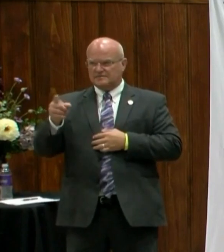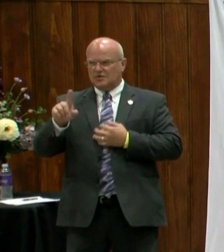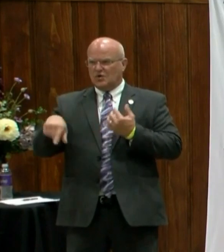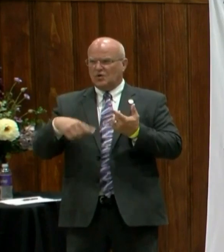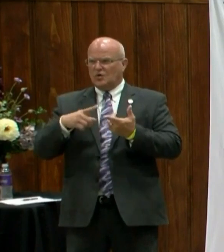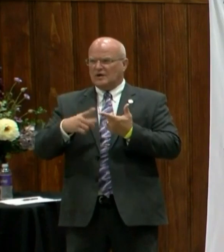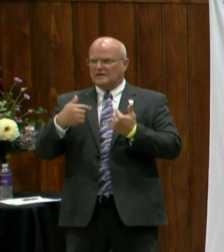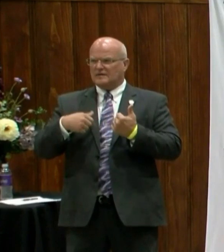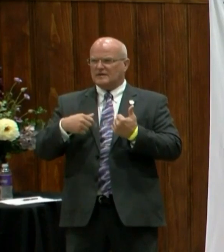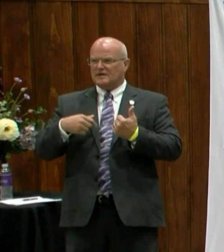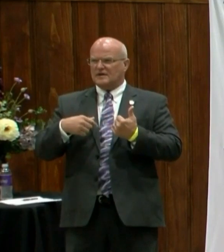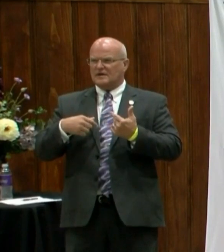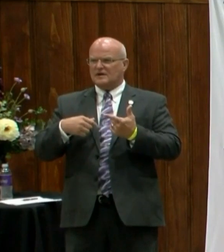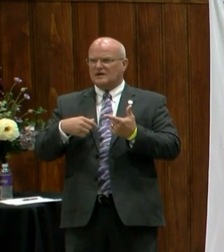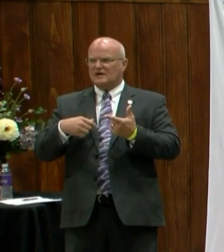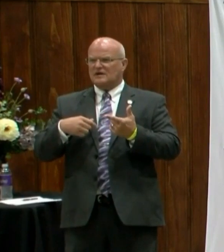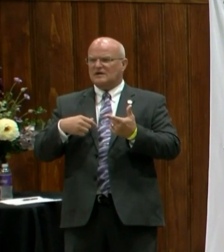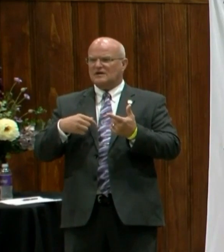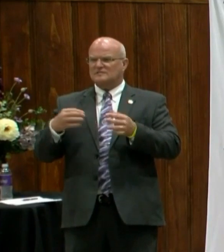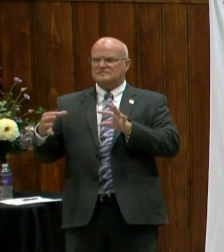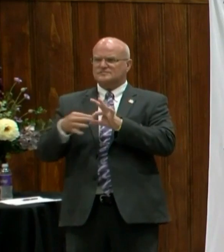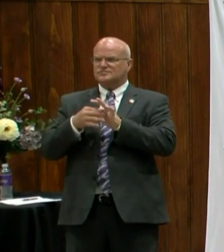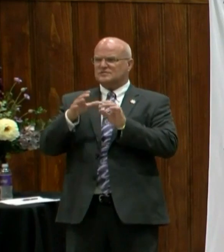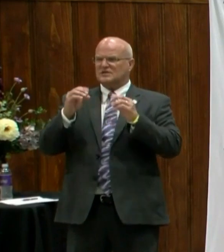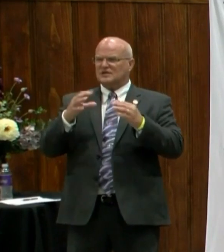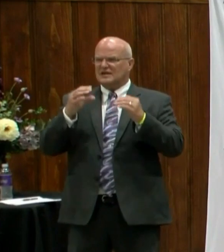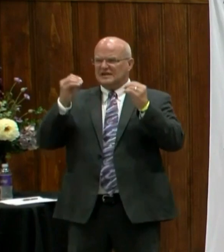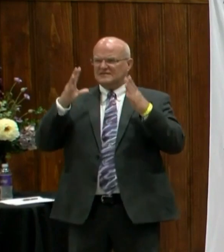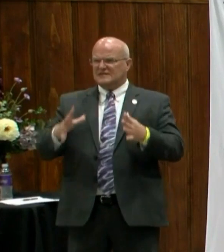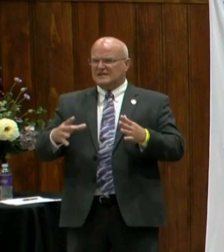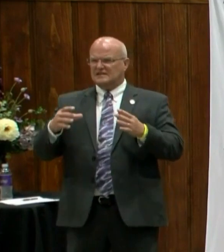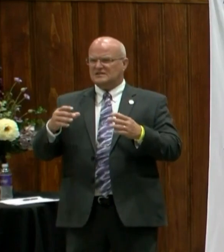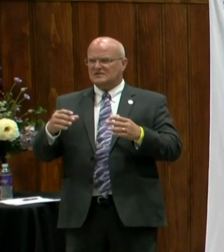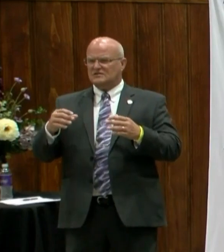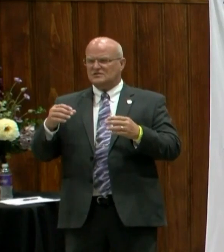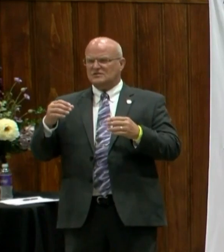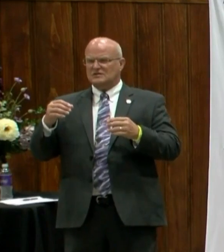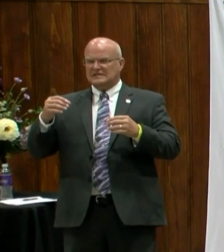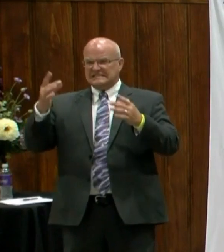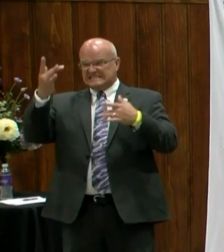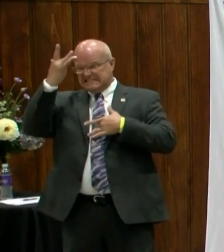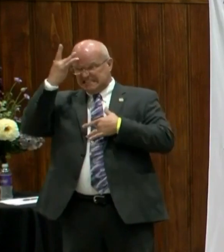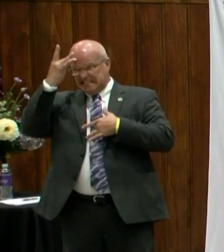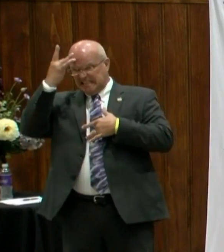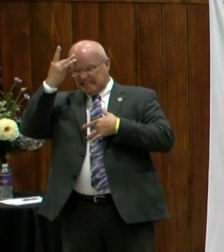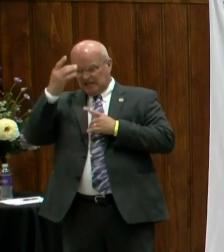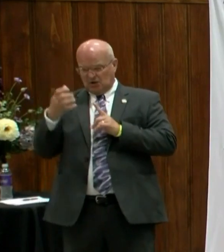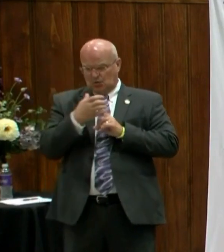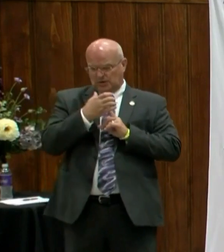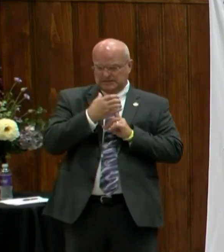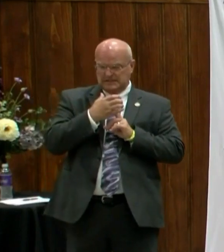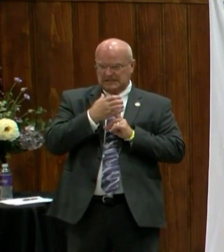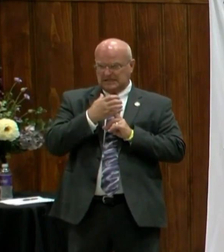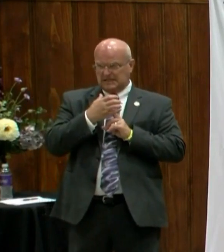it comes to kind of piggybacking off this question here about if teachers or faculty get sick, having to